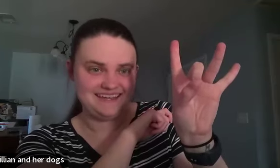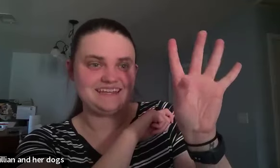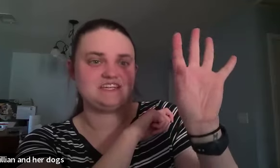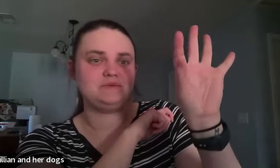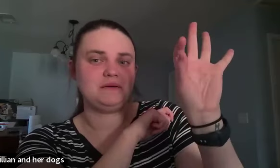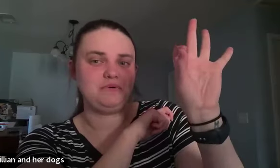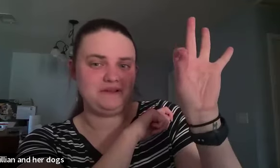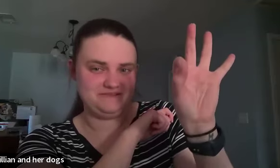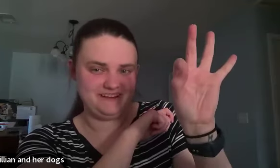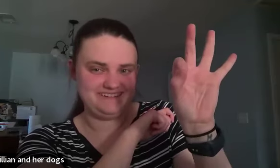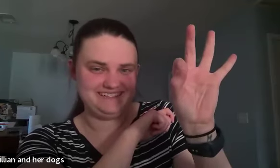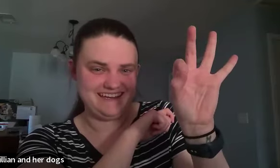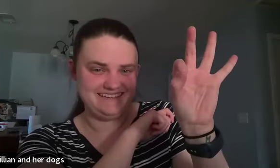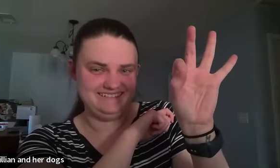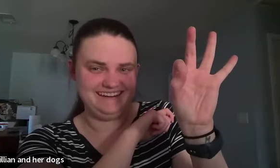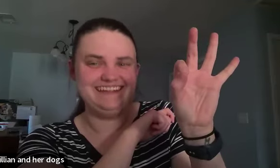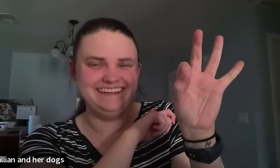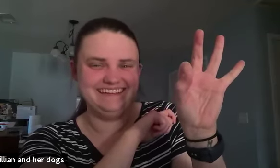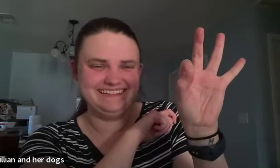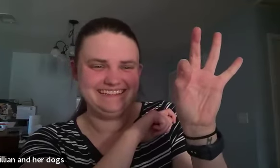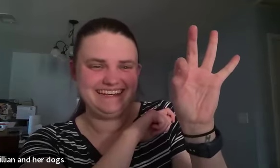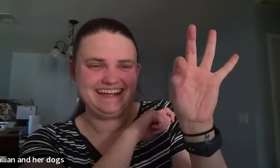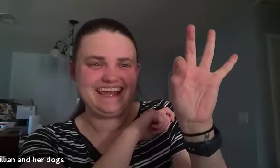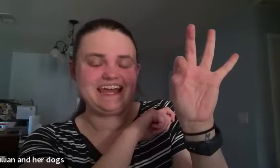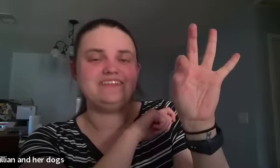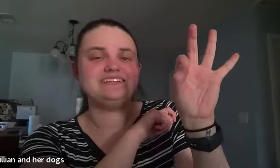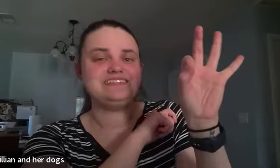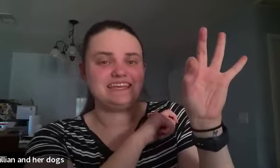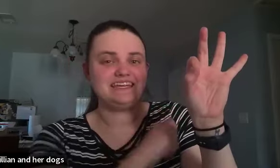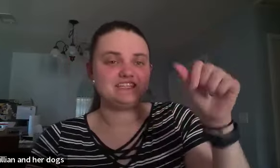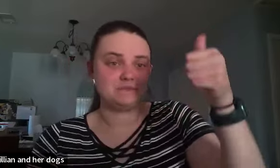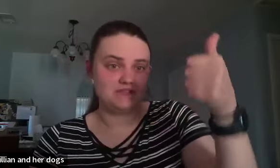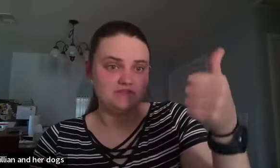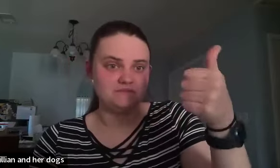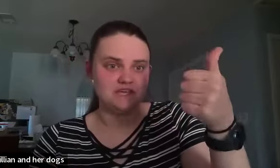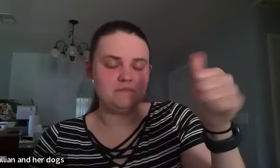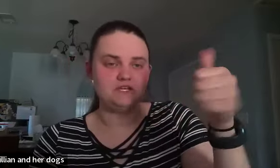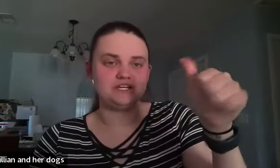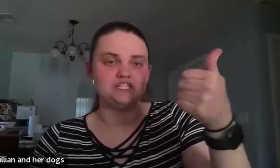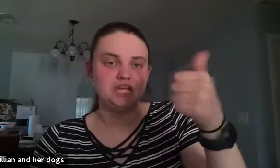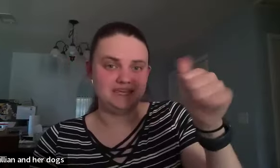9 is going to be our pointer finger down. And then 10 is going to be a thumbs up and you're going to shake